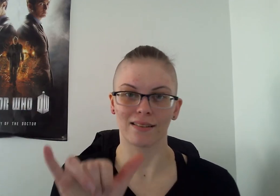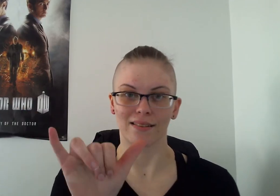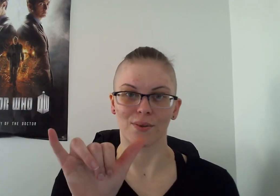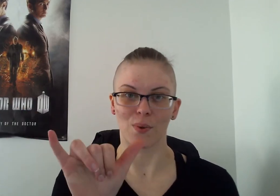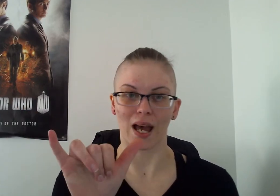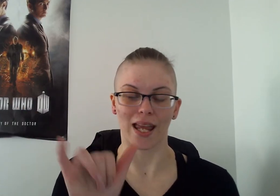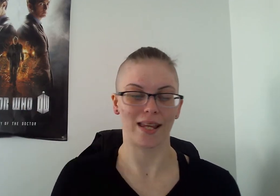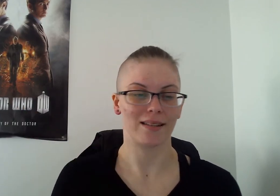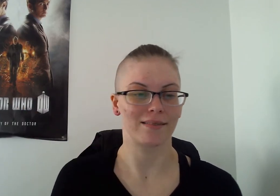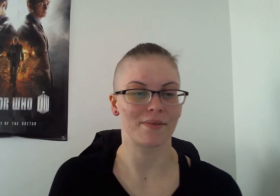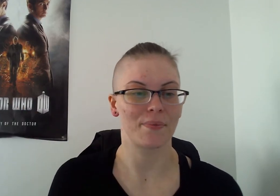Y.